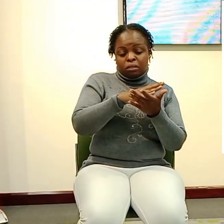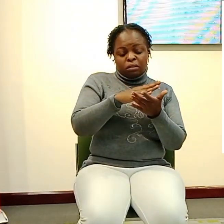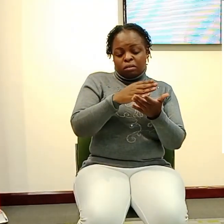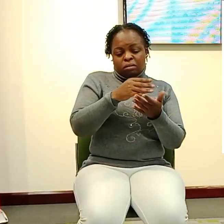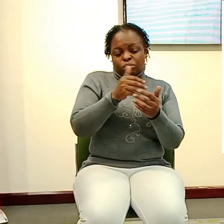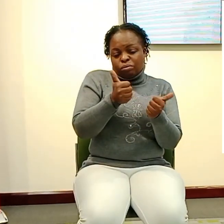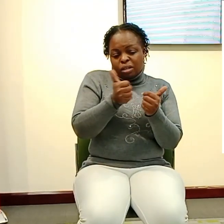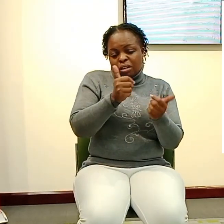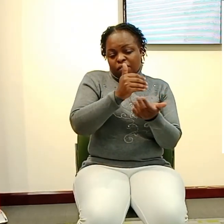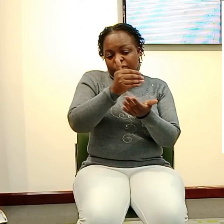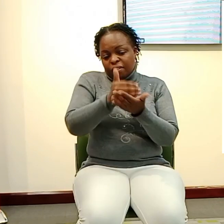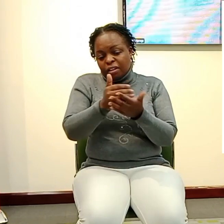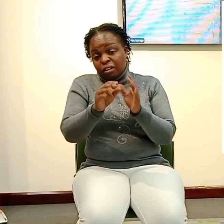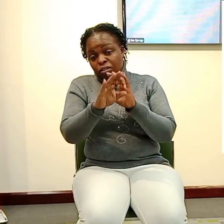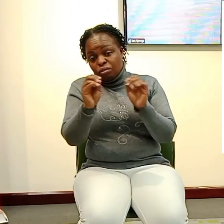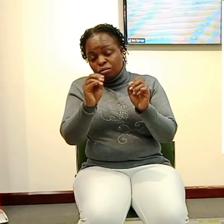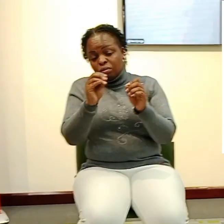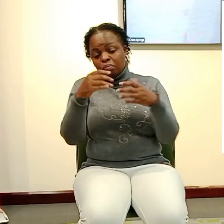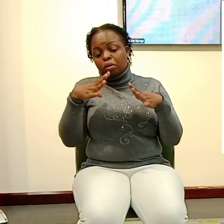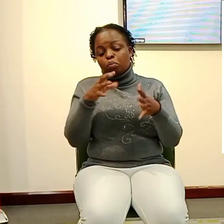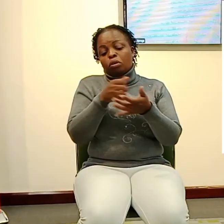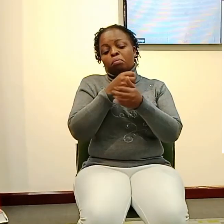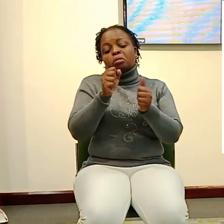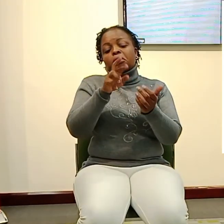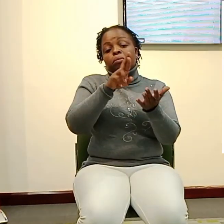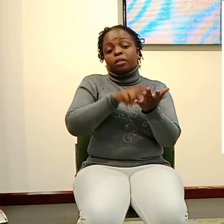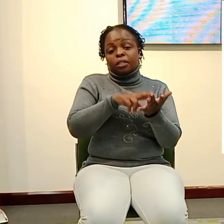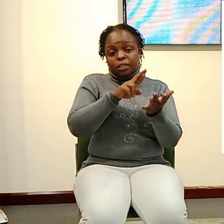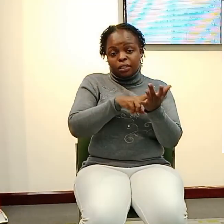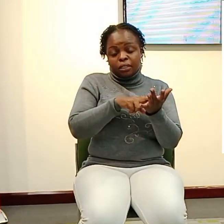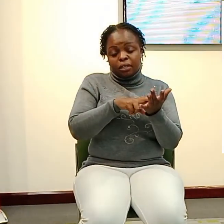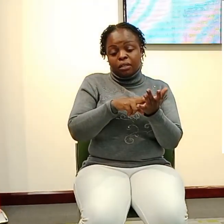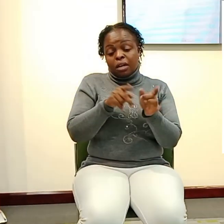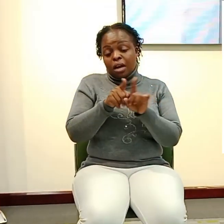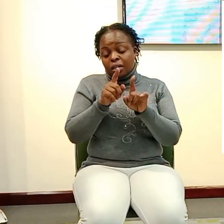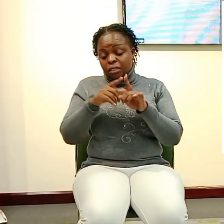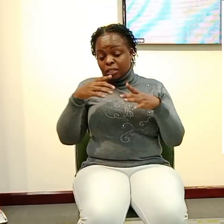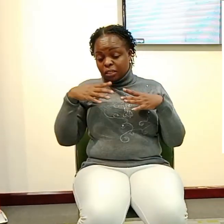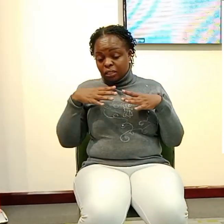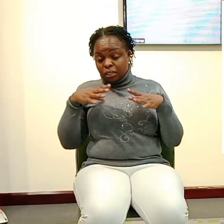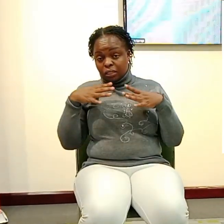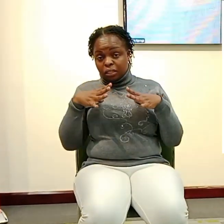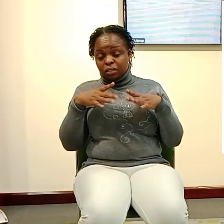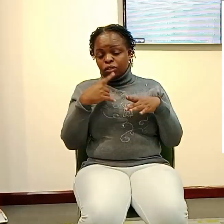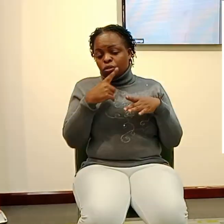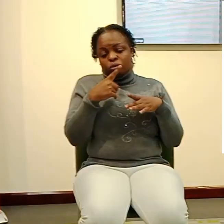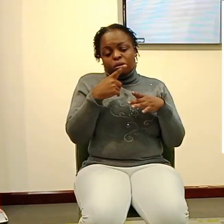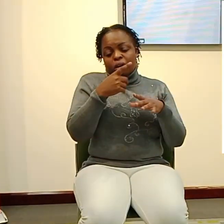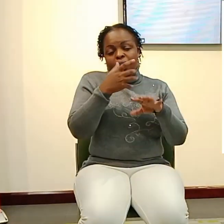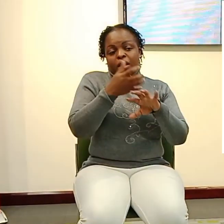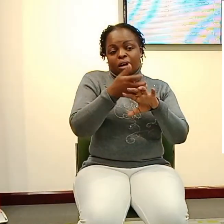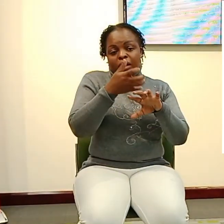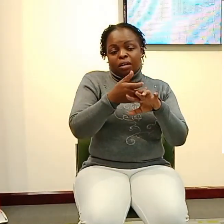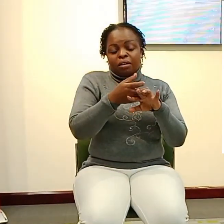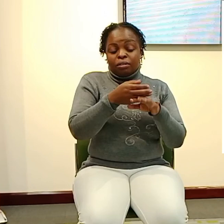funded. People can't register as citizens even, so therefore they can't register to vote.